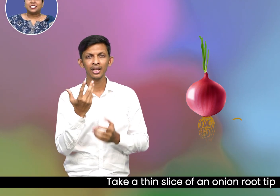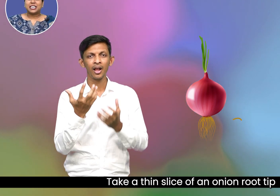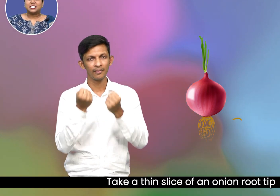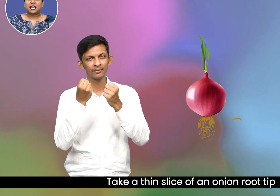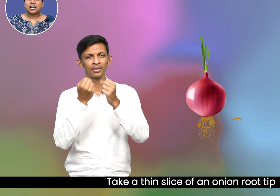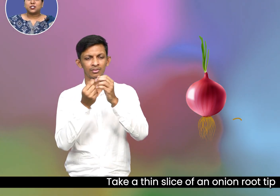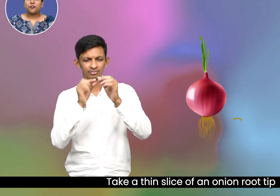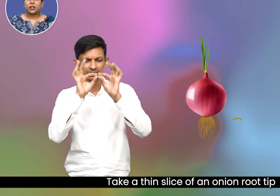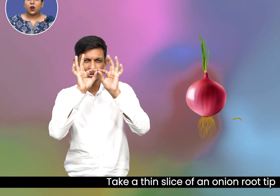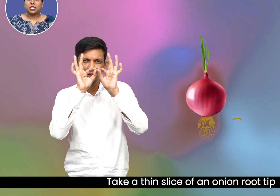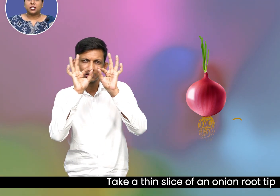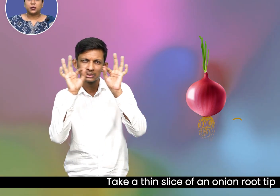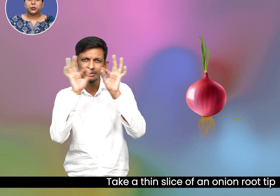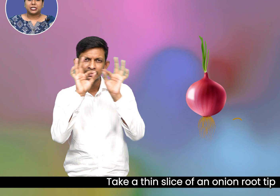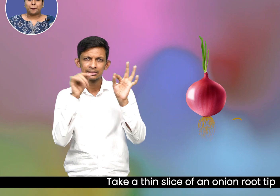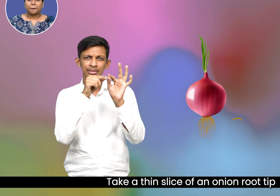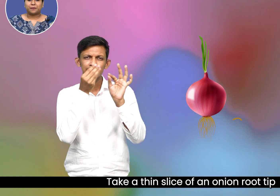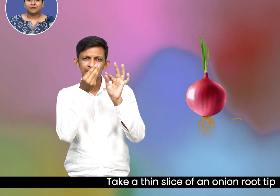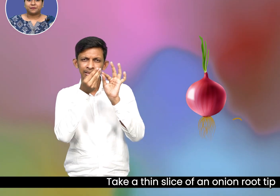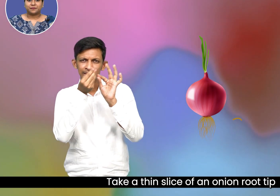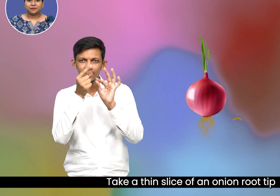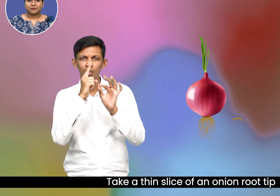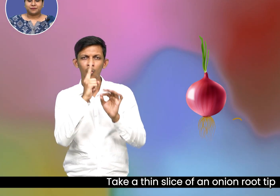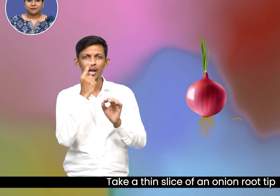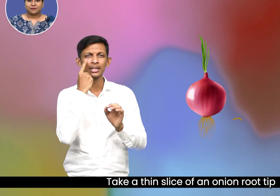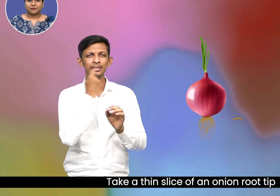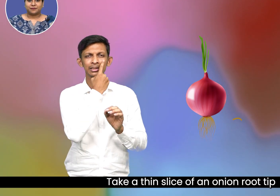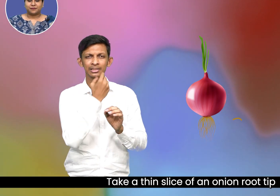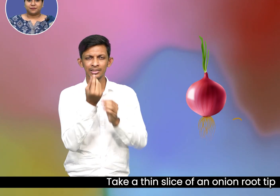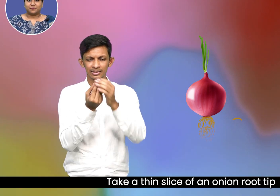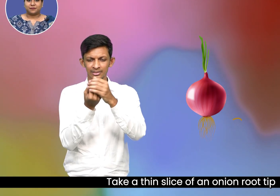Take a thin slice of an onion root tip.